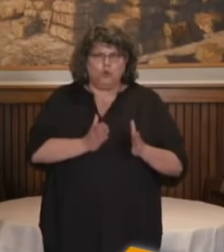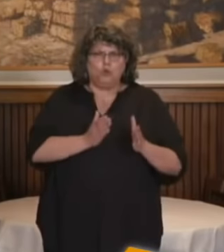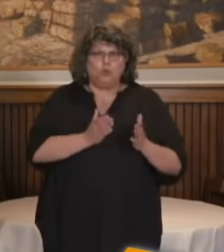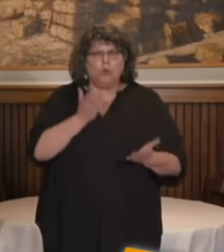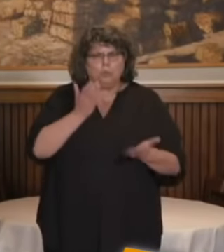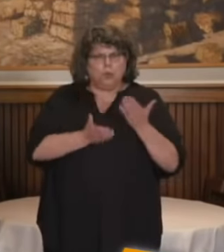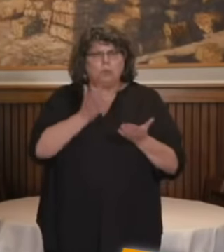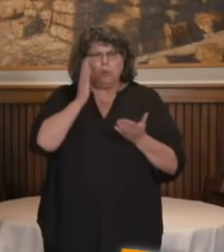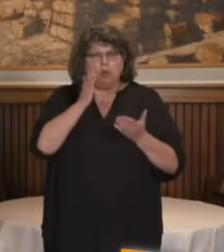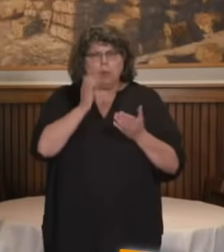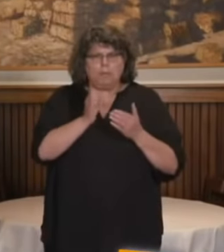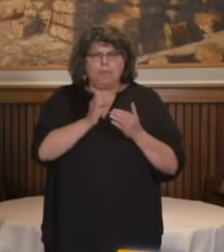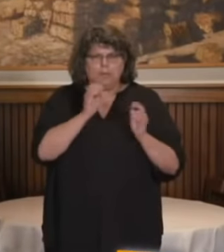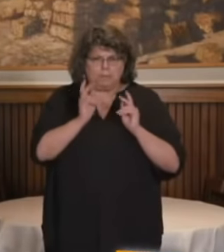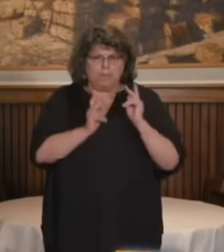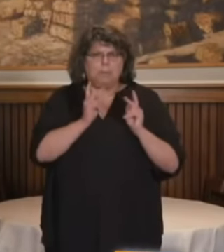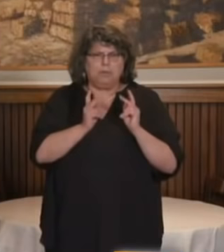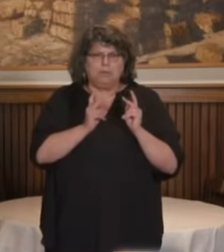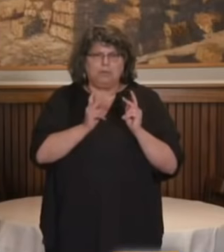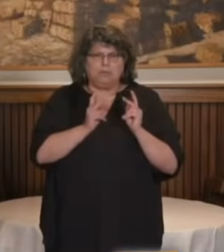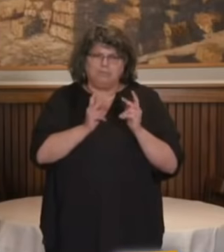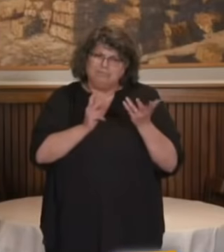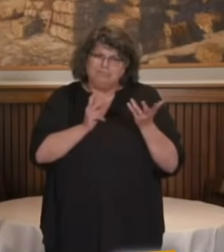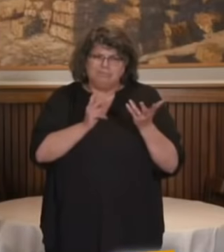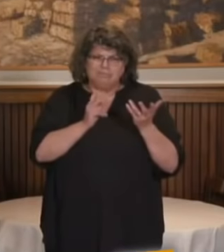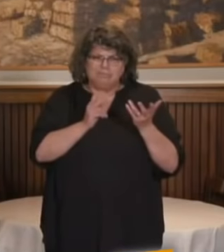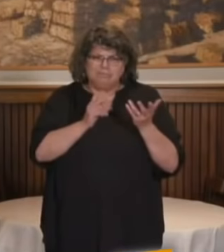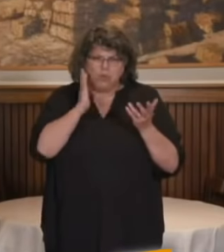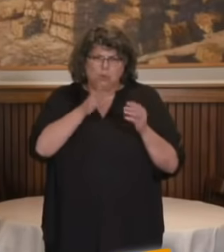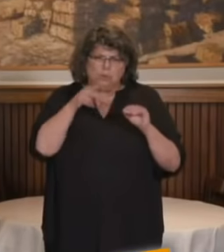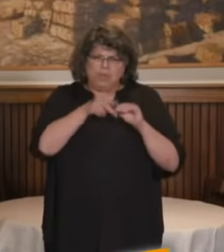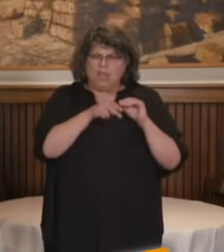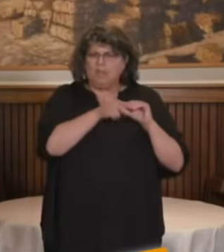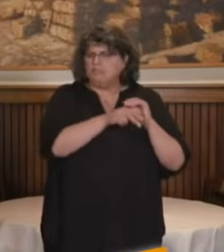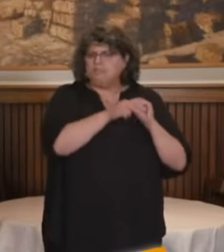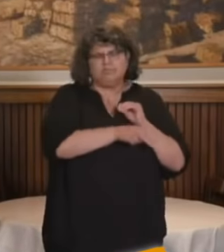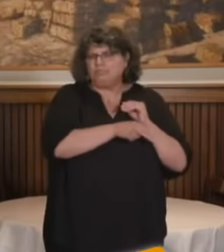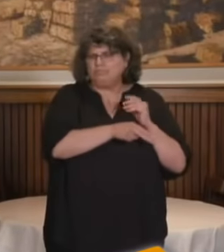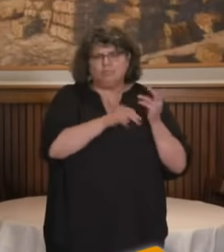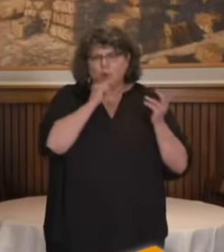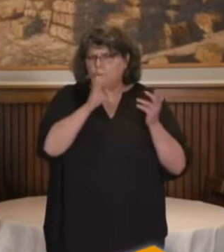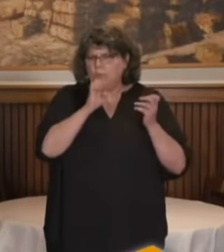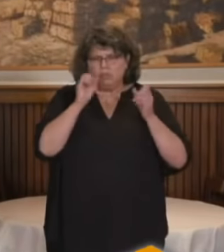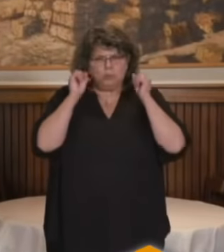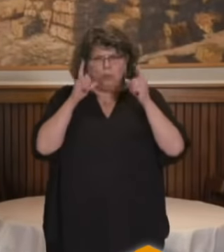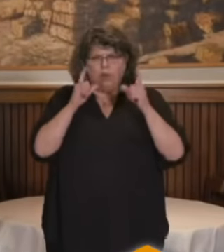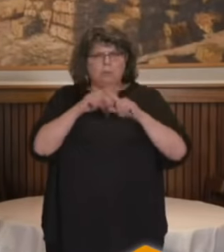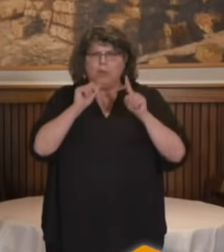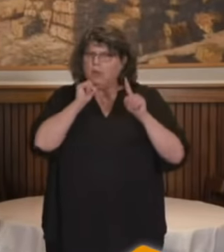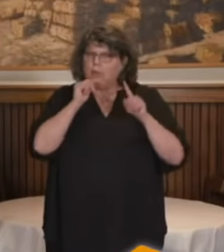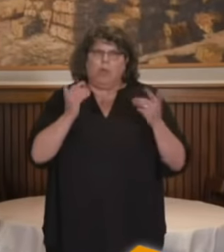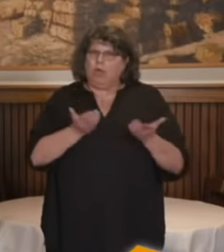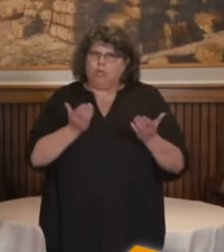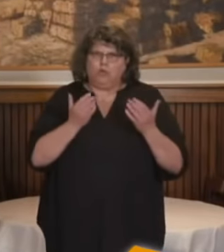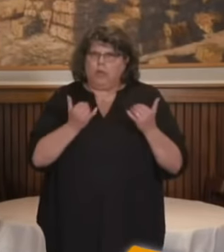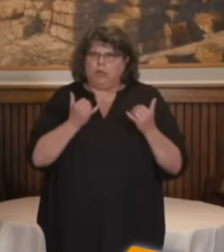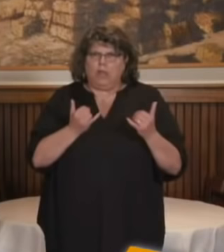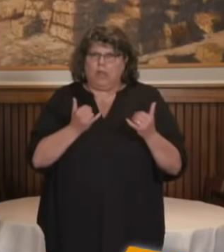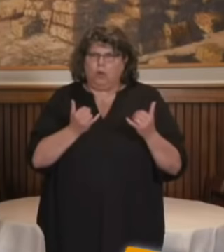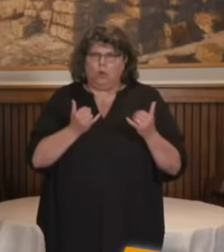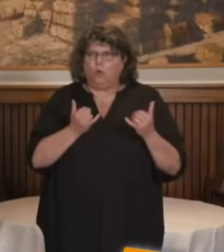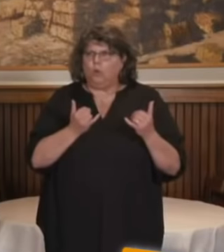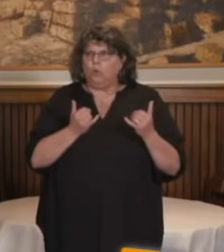be those in line to be cut. And no one should be surprised by that. But I am not here for by any stretch of the imagination